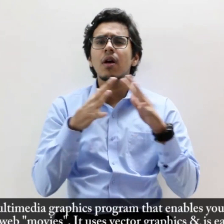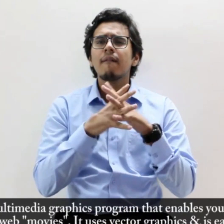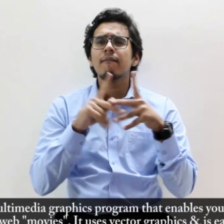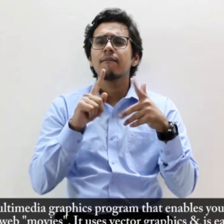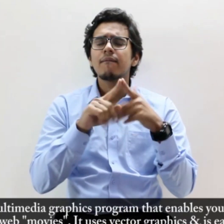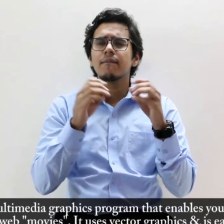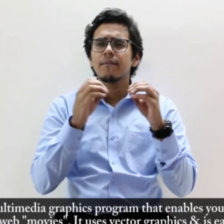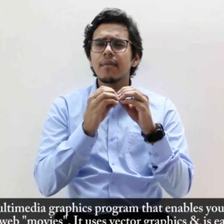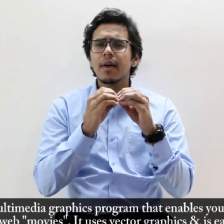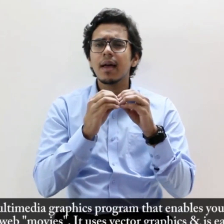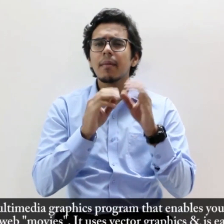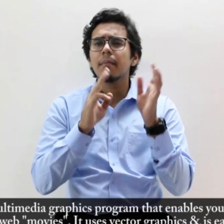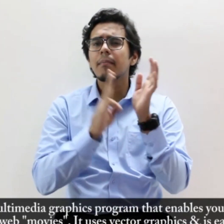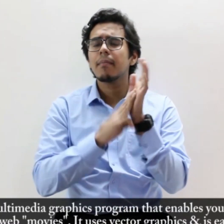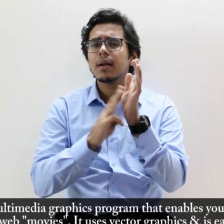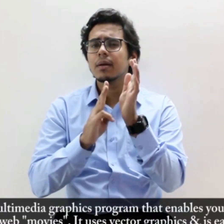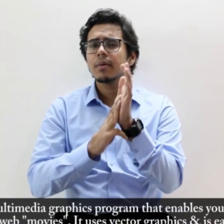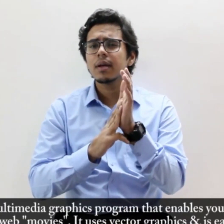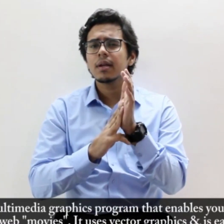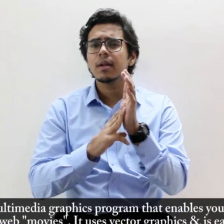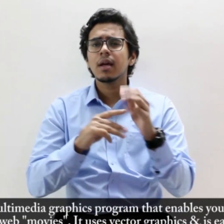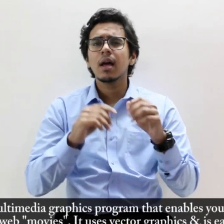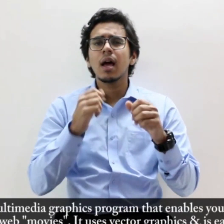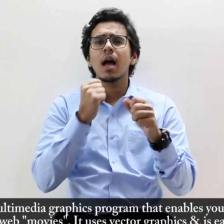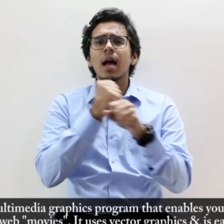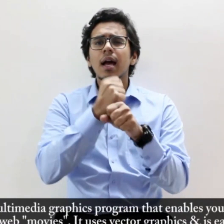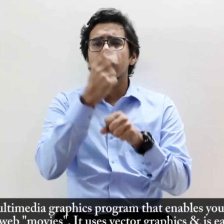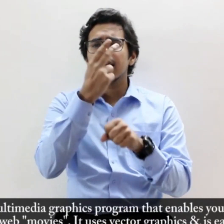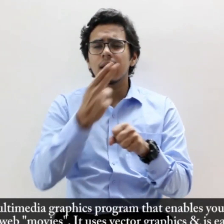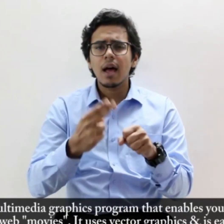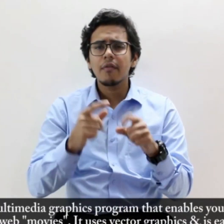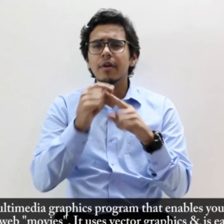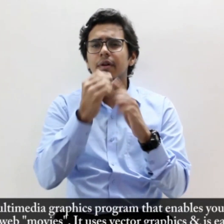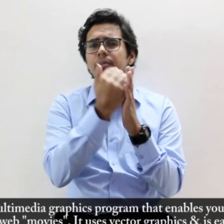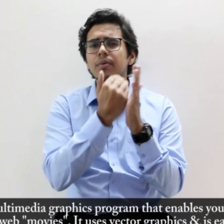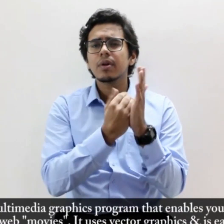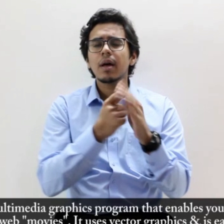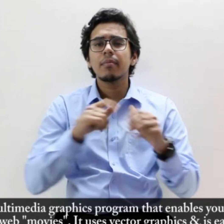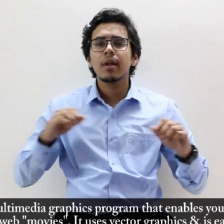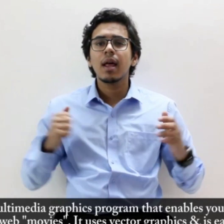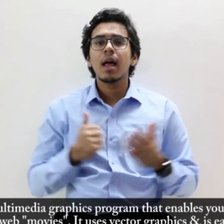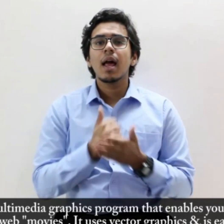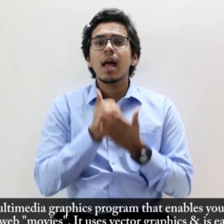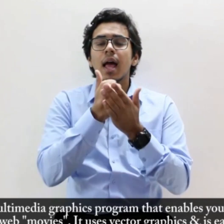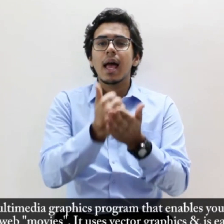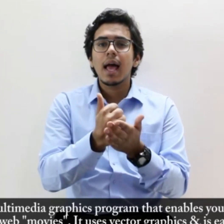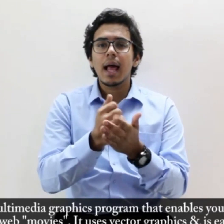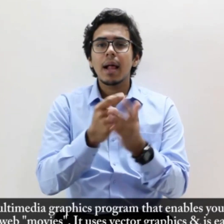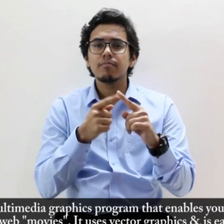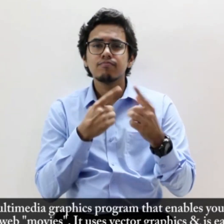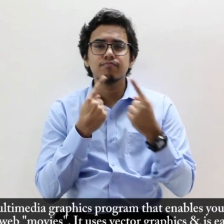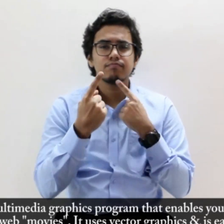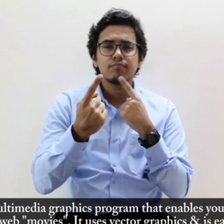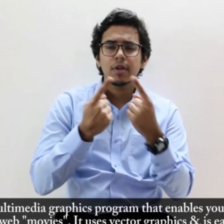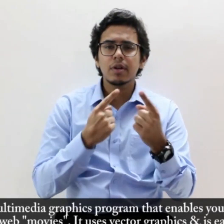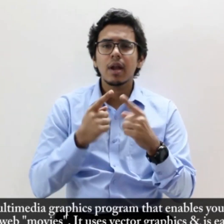a web multimedia graphics program that enables you to create interactive web movies.